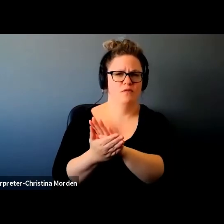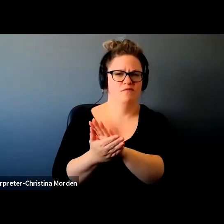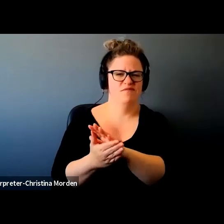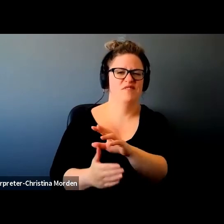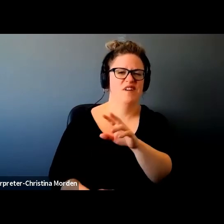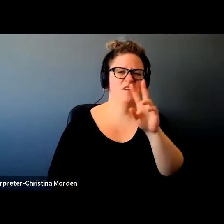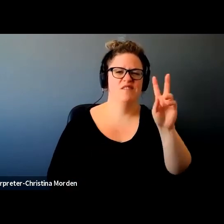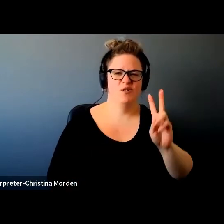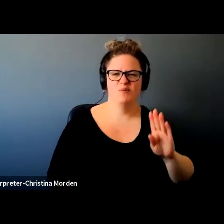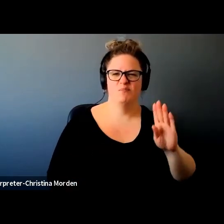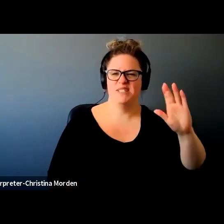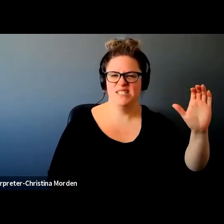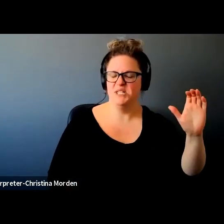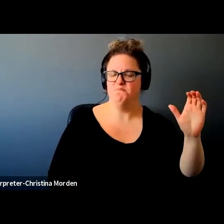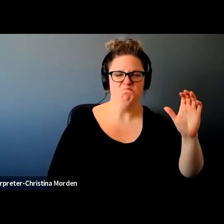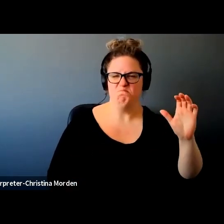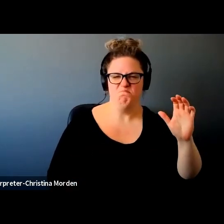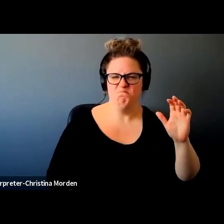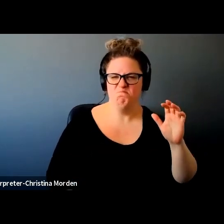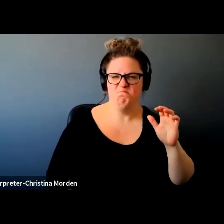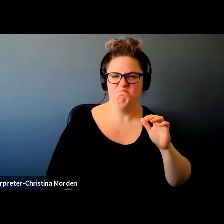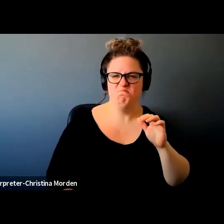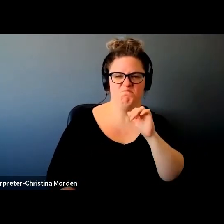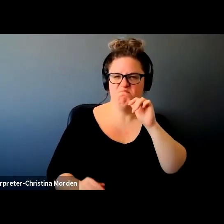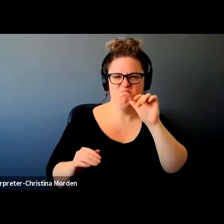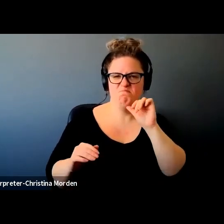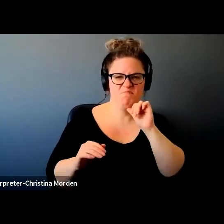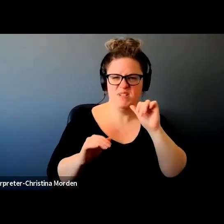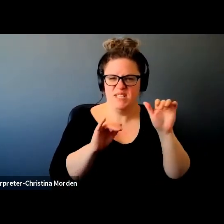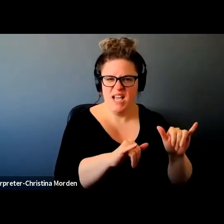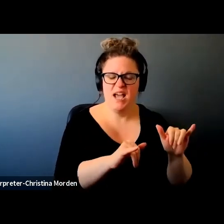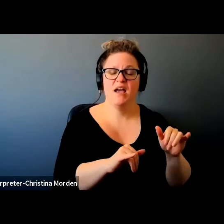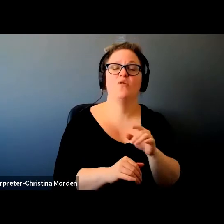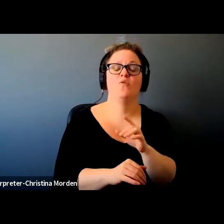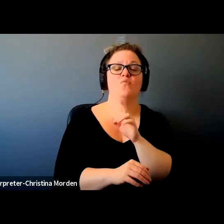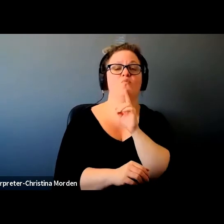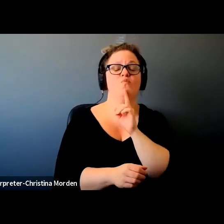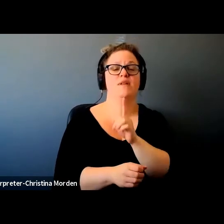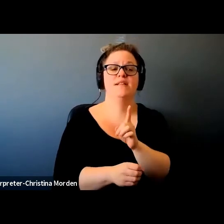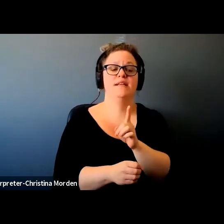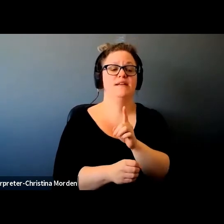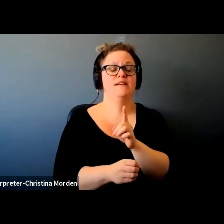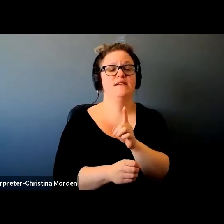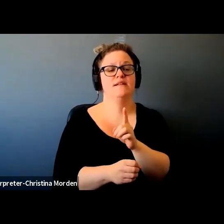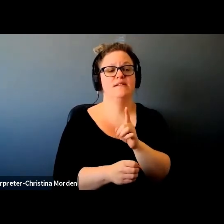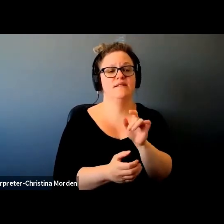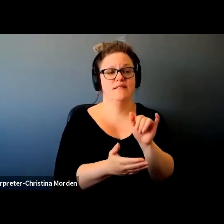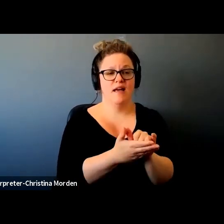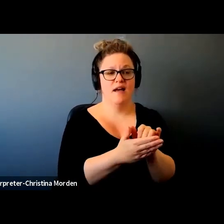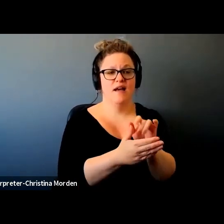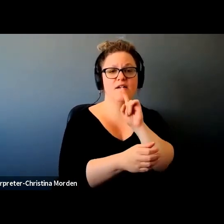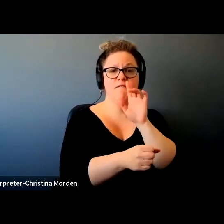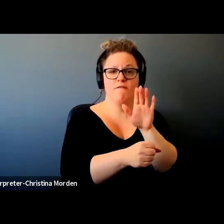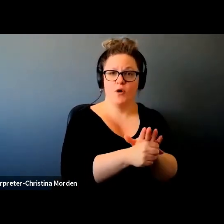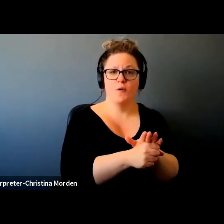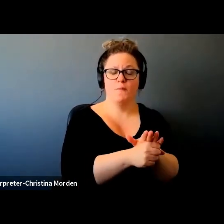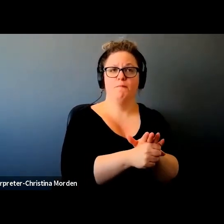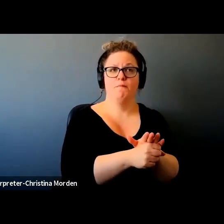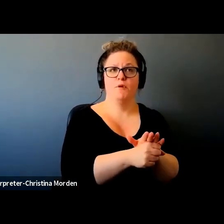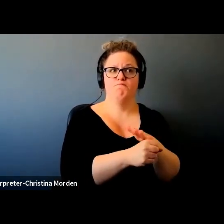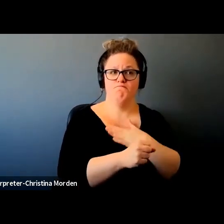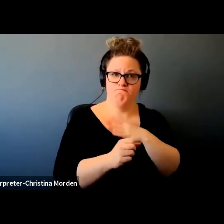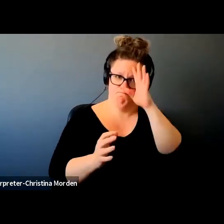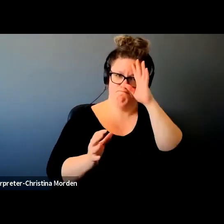take. But it really affirmed my desire to professionalize my skills, at